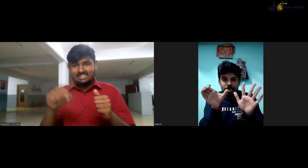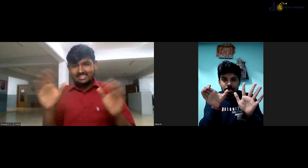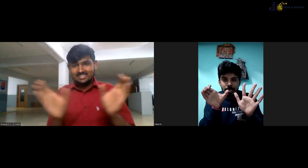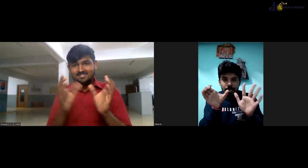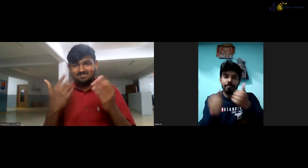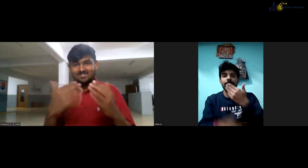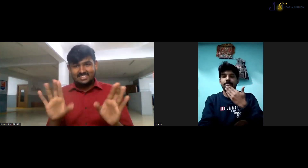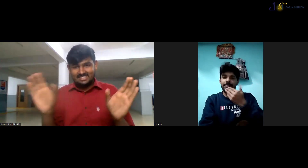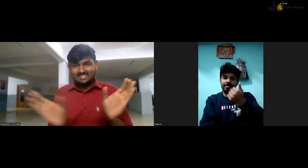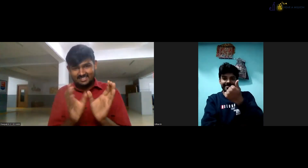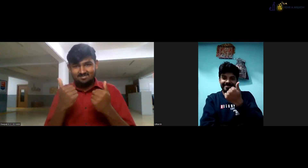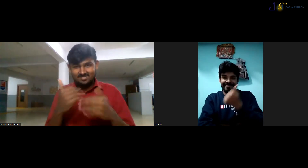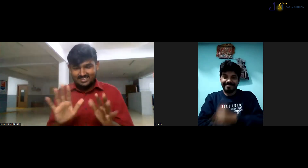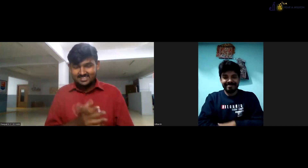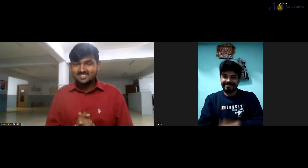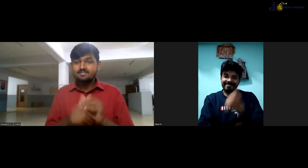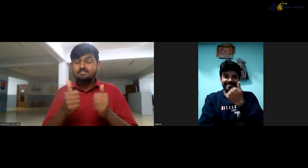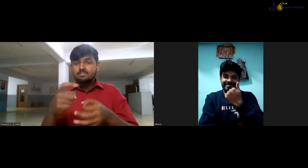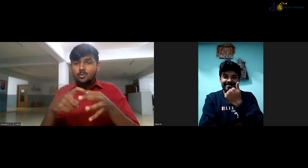Oh yeah, hi. Have I been